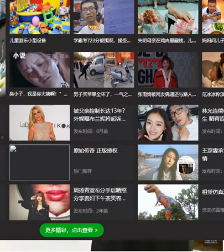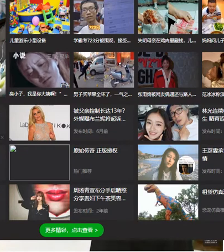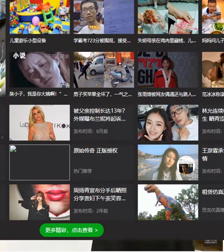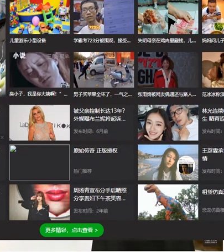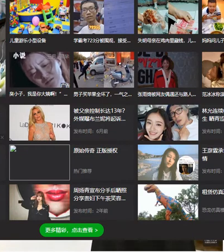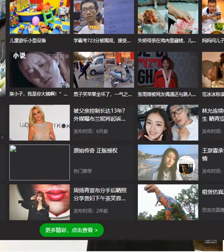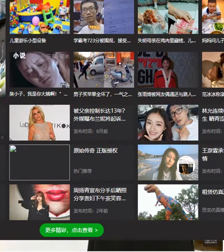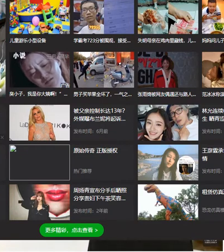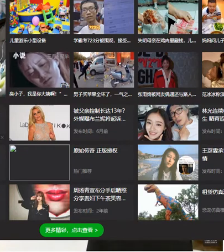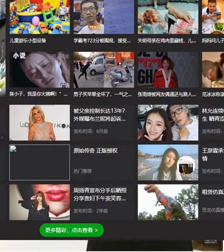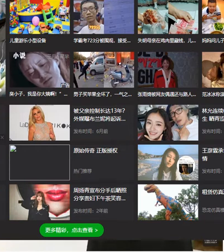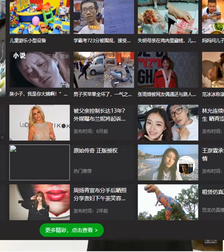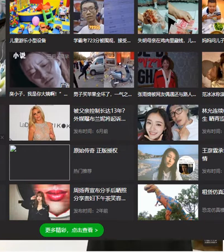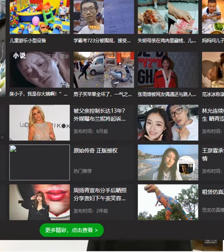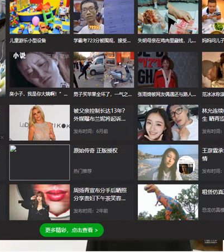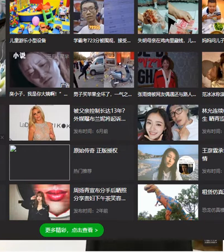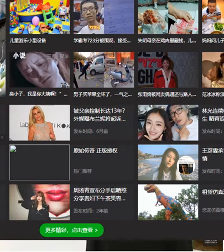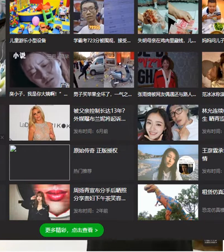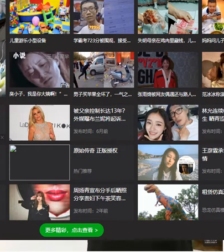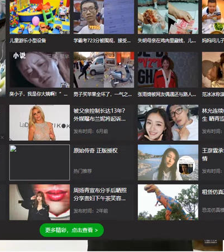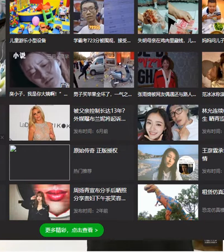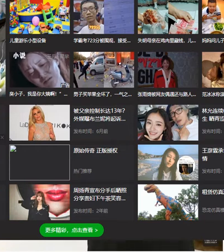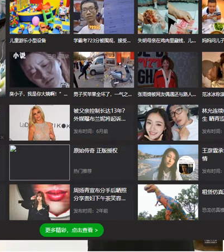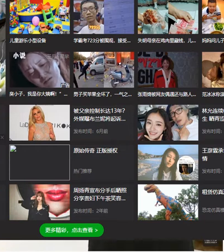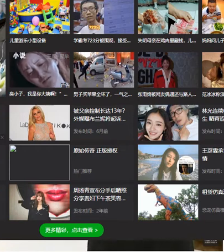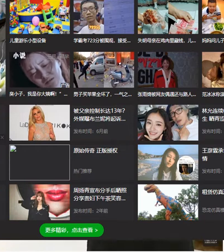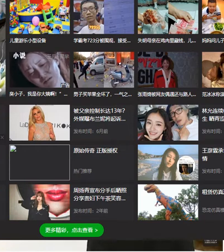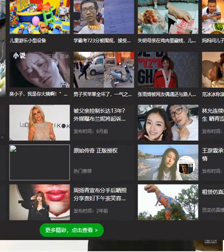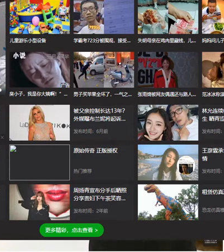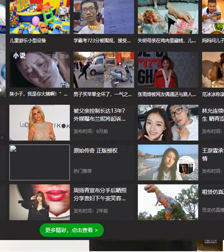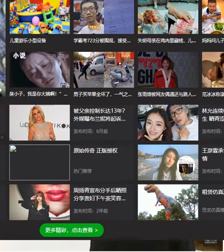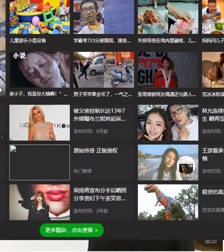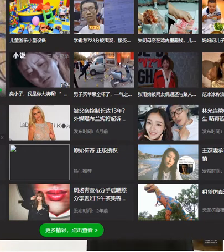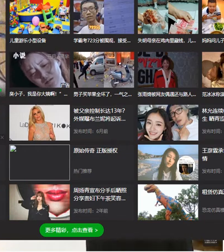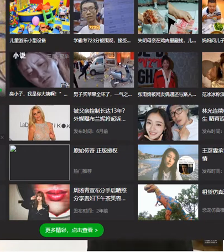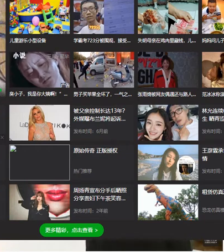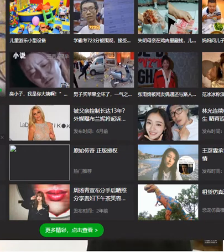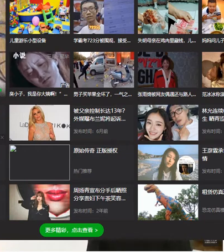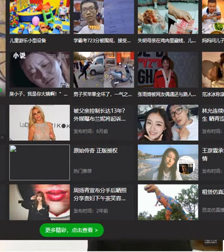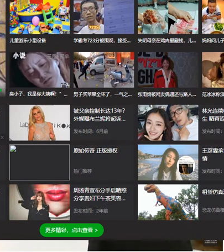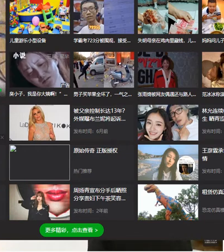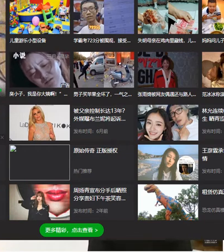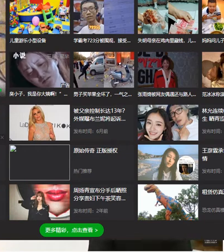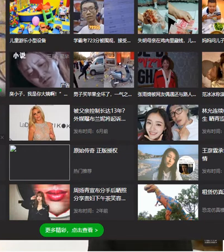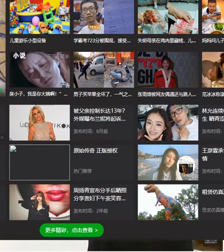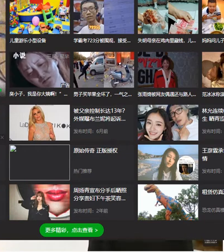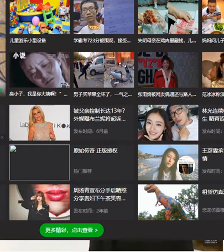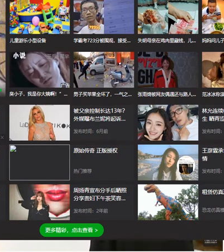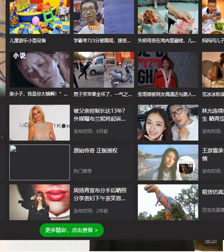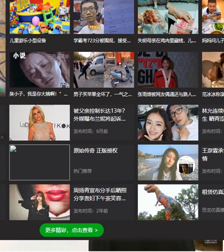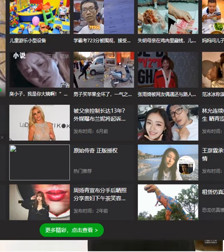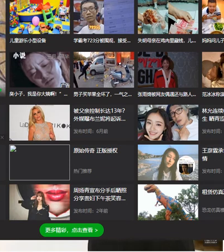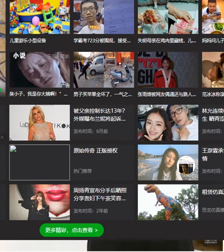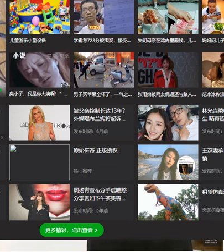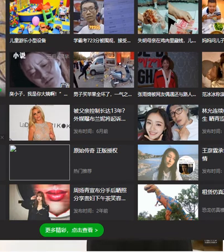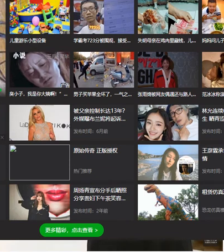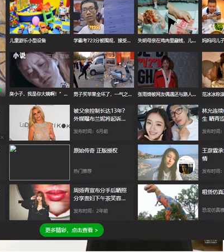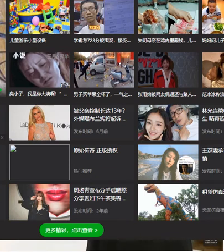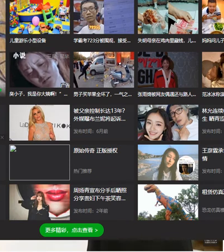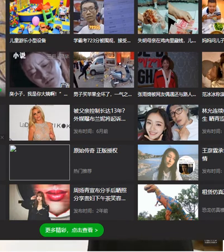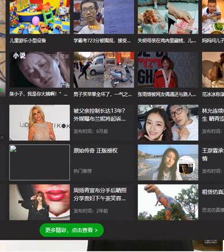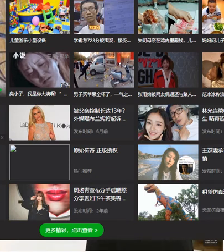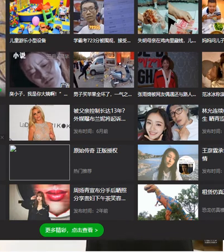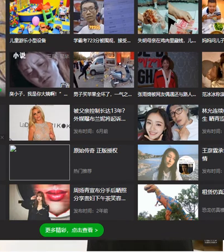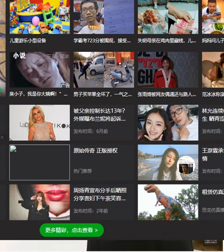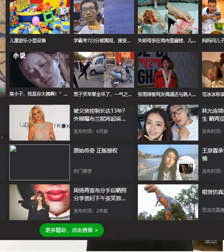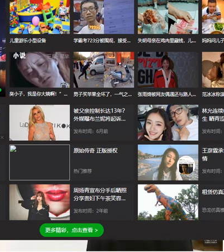as possible. And so my message out today is if you haven't been vaccinated, please do so. Please make that effort. 95% is